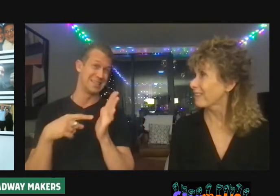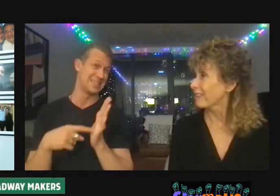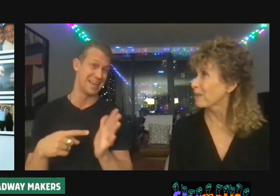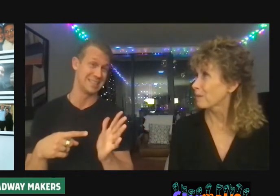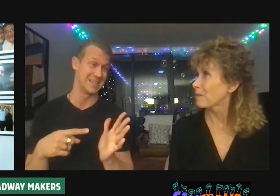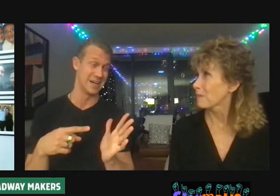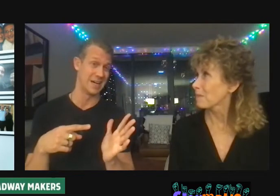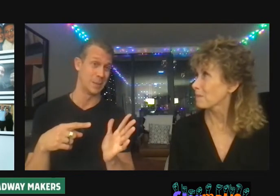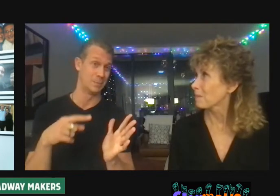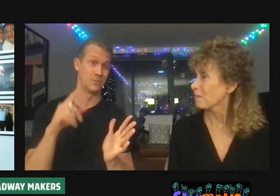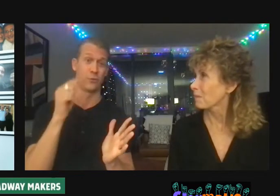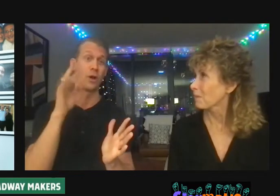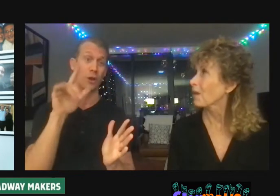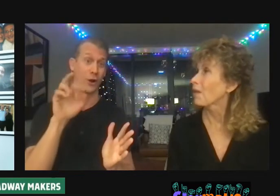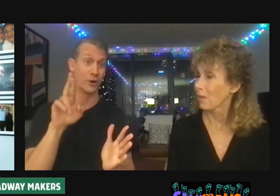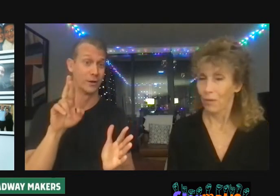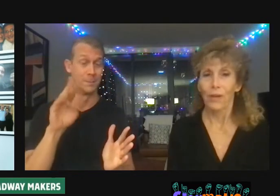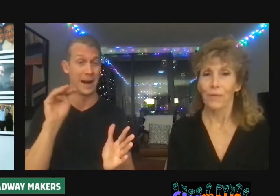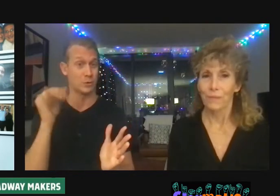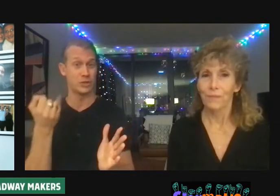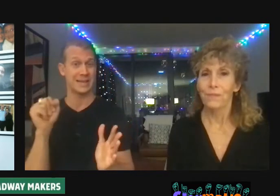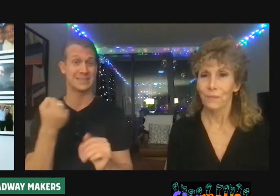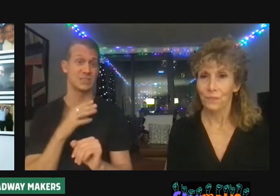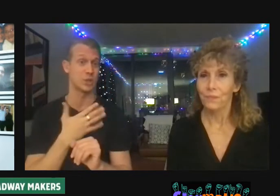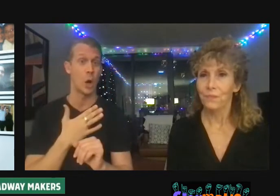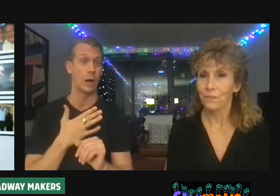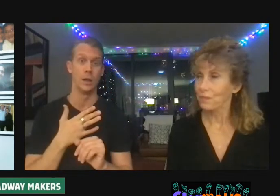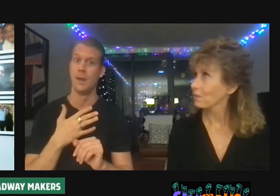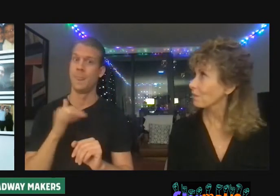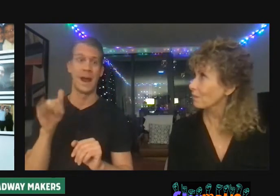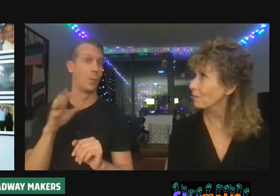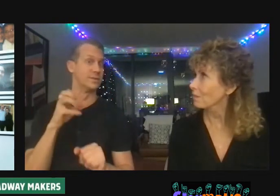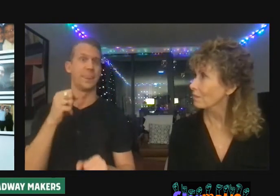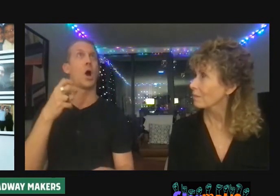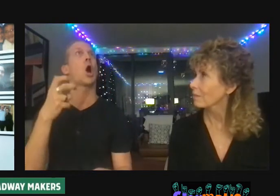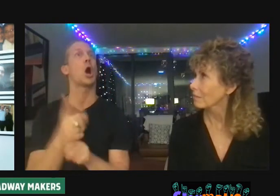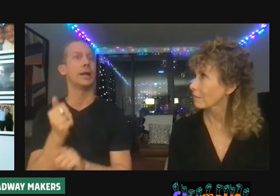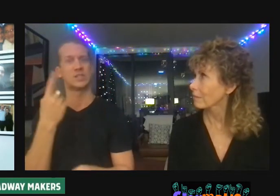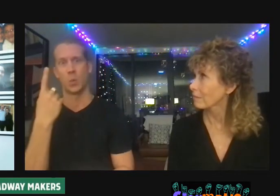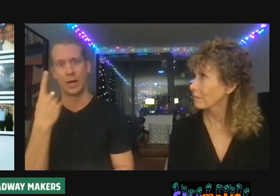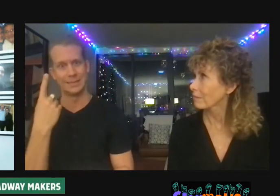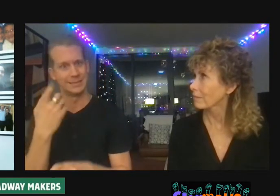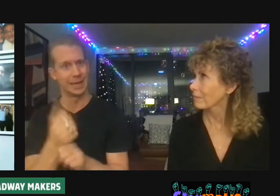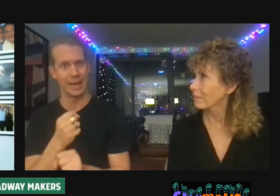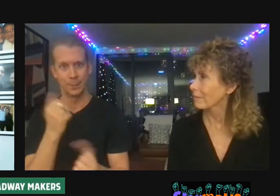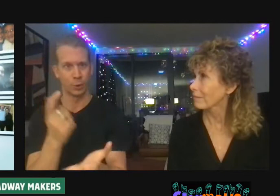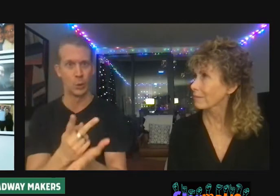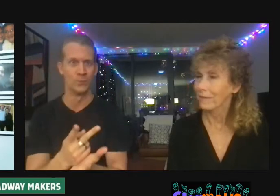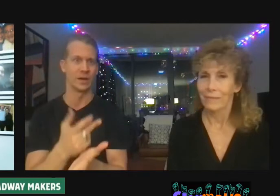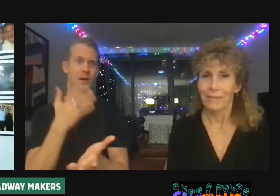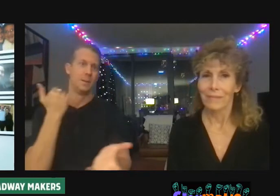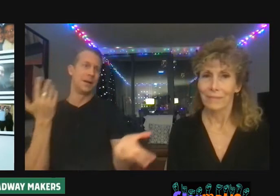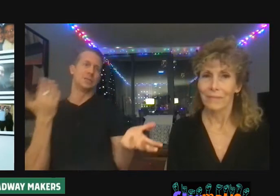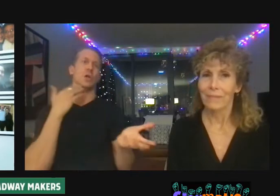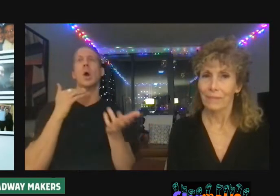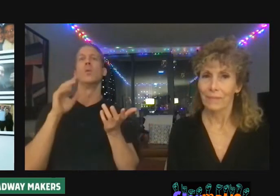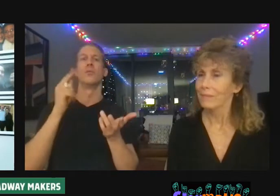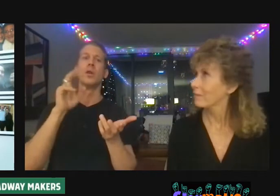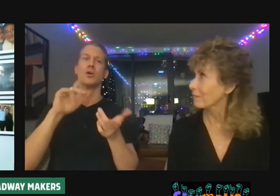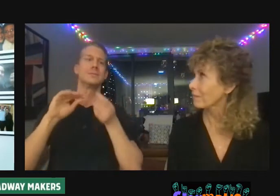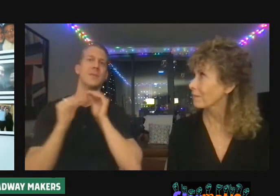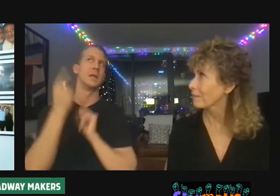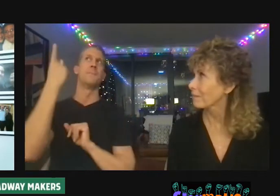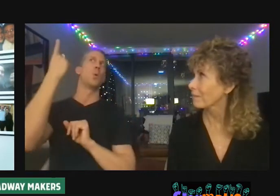for instance, Thriller, Michael Jackson's song, that was the hardest one to get approved. Because, you